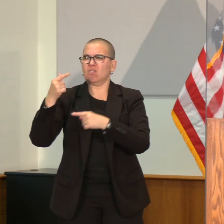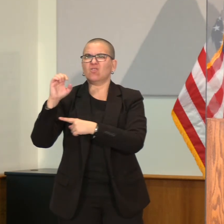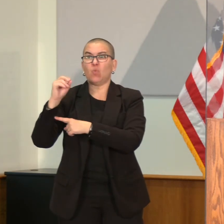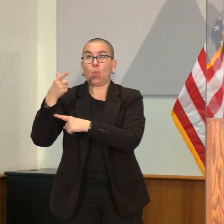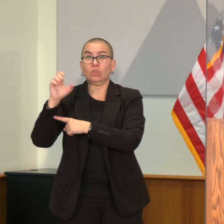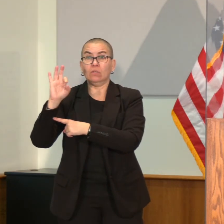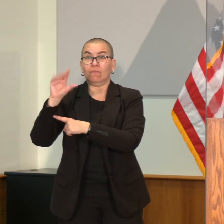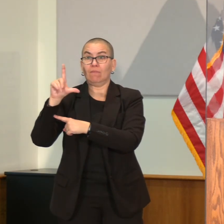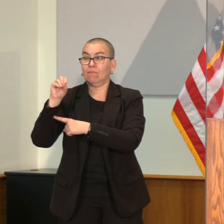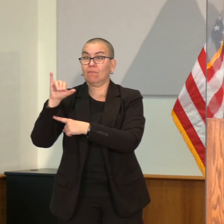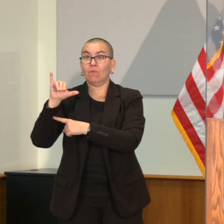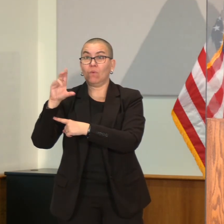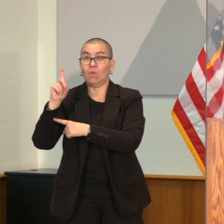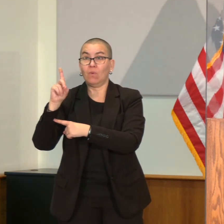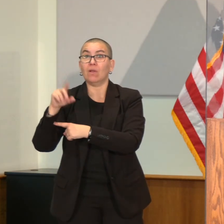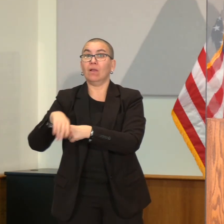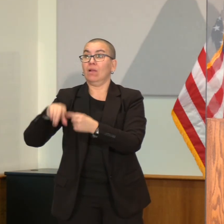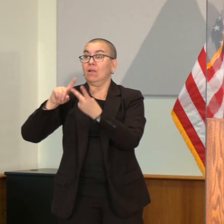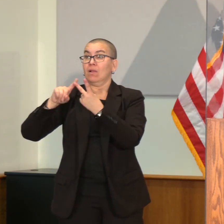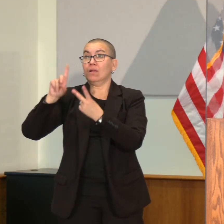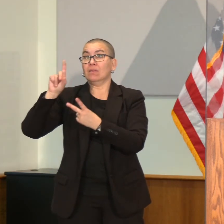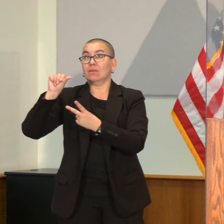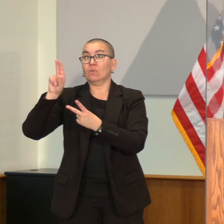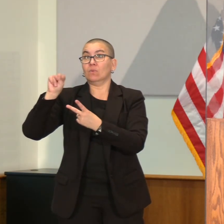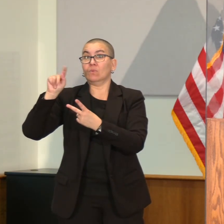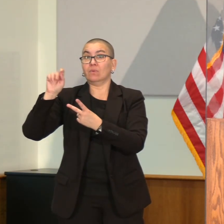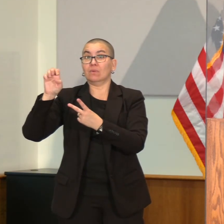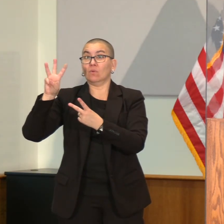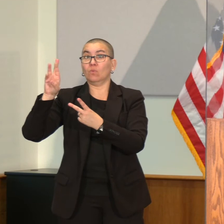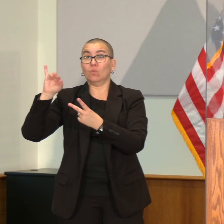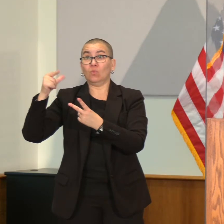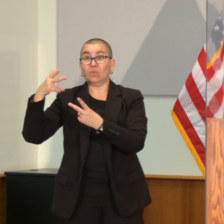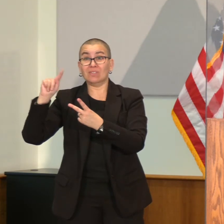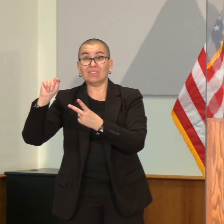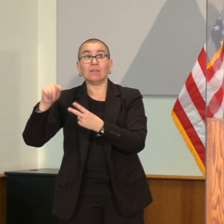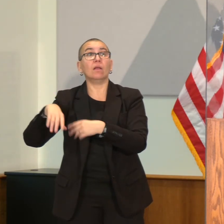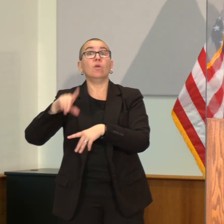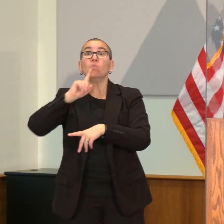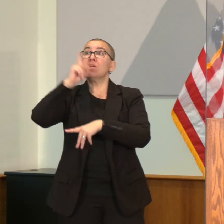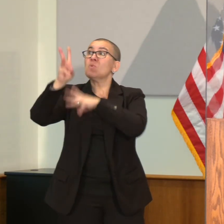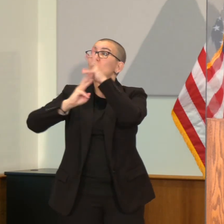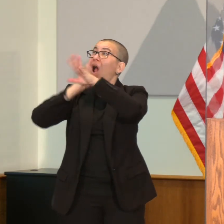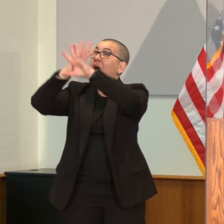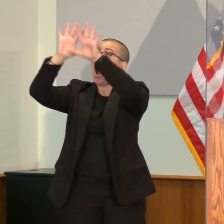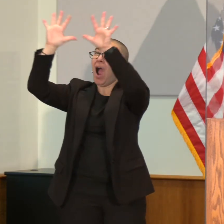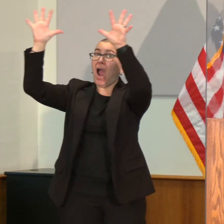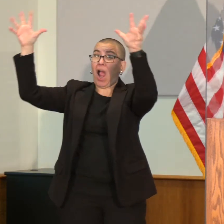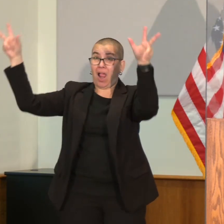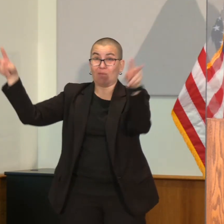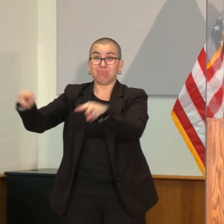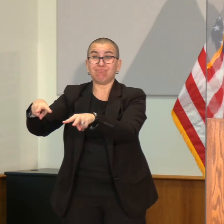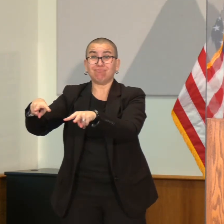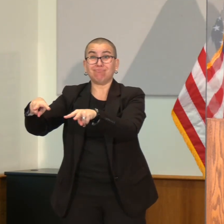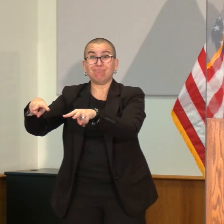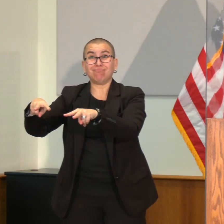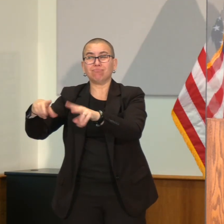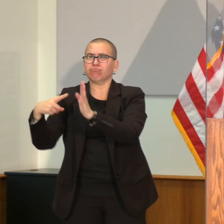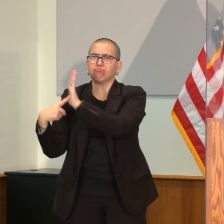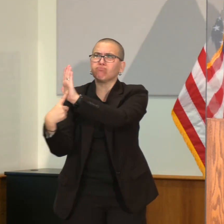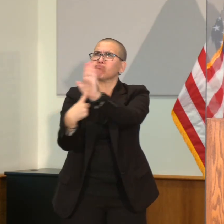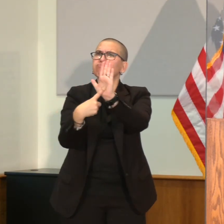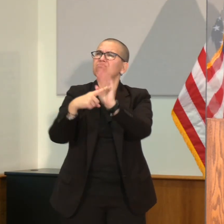Wright, really exposed the world to the injustices that Black people and people of color face every day